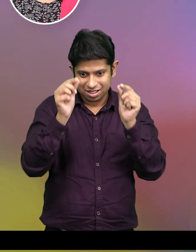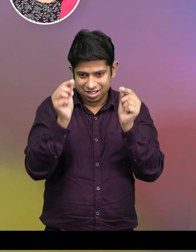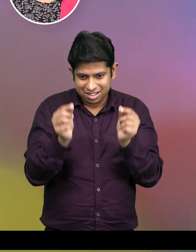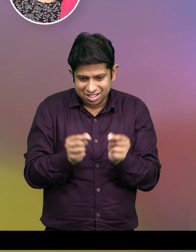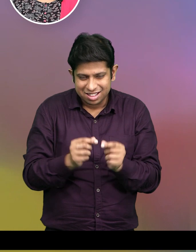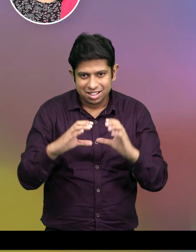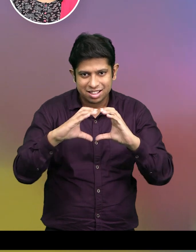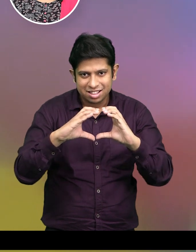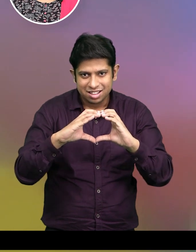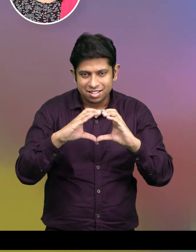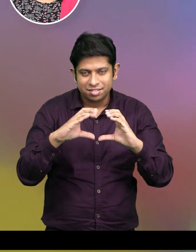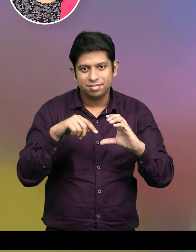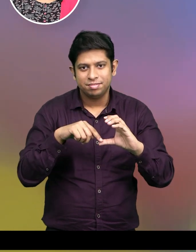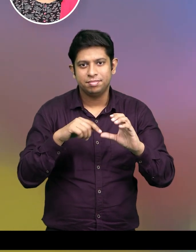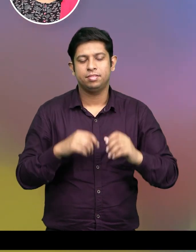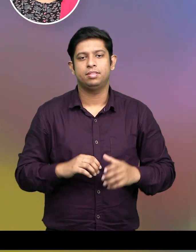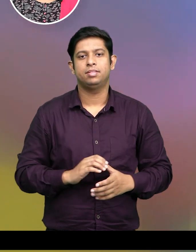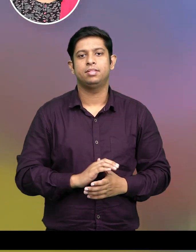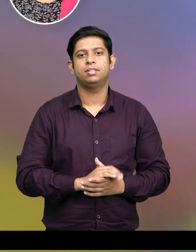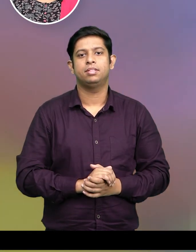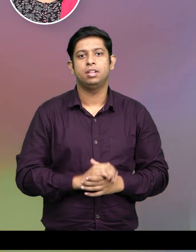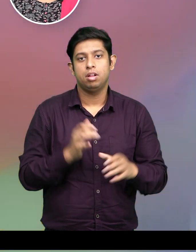urinary bladder